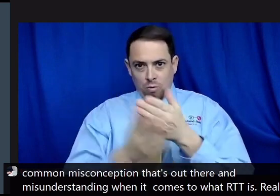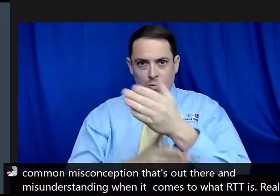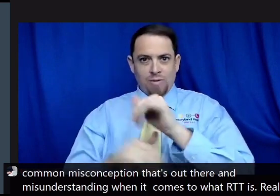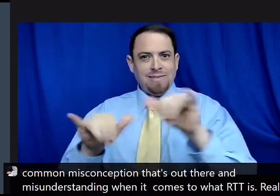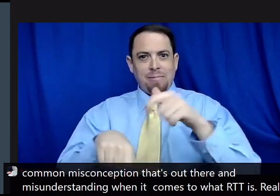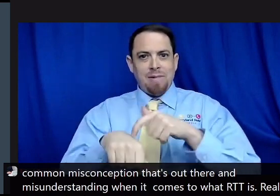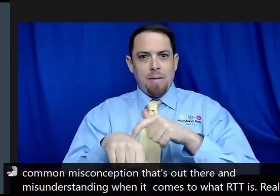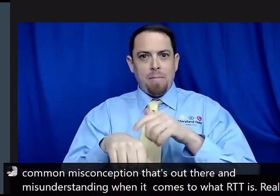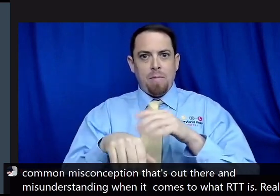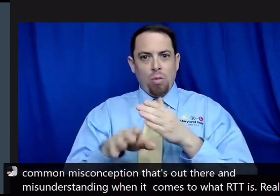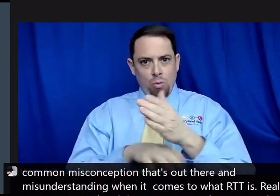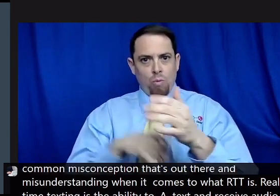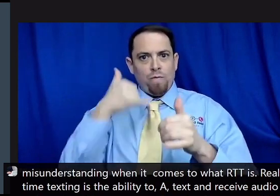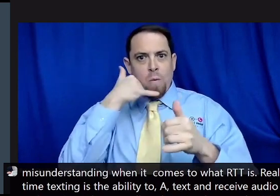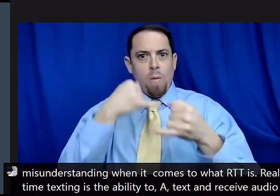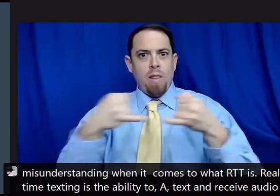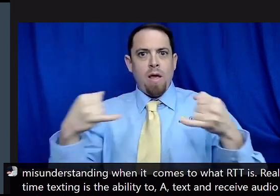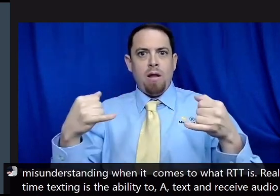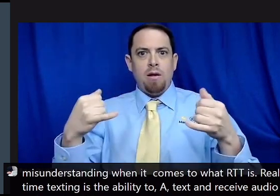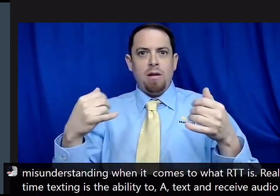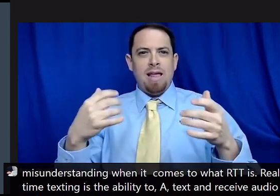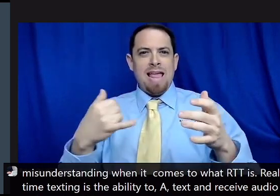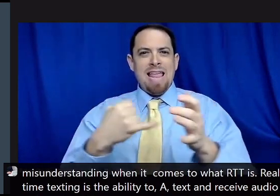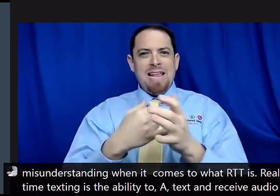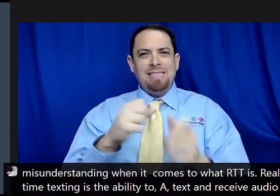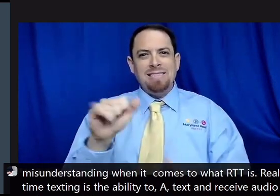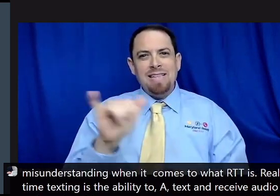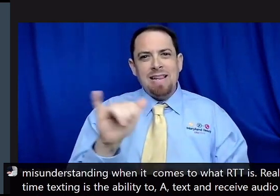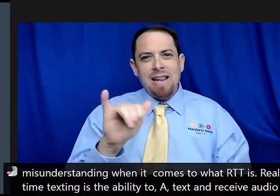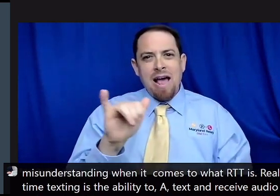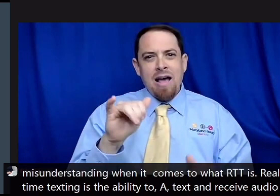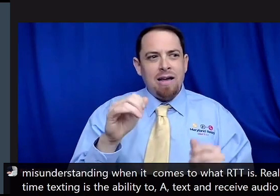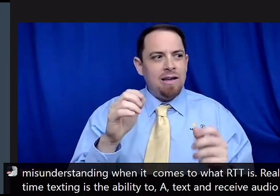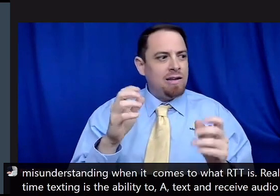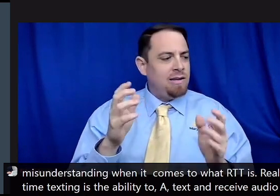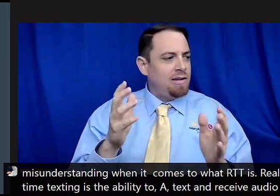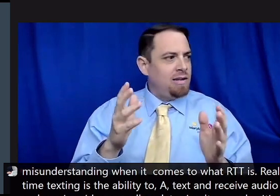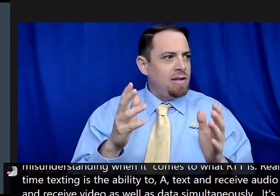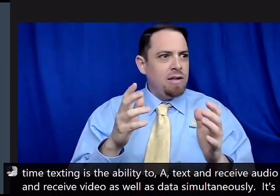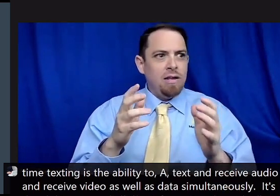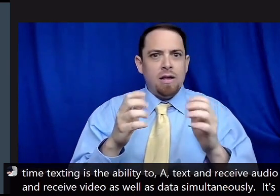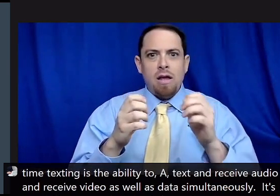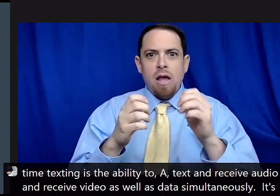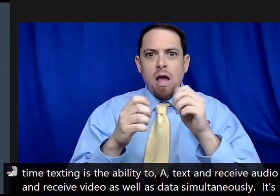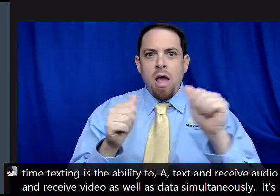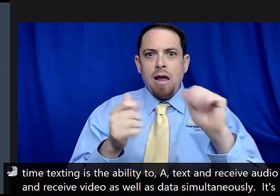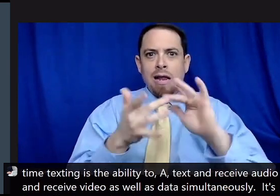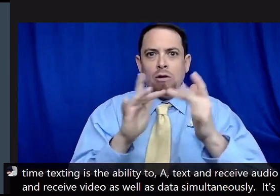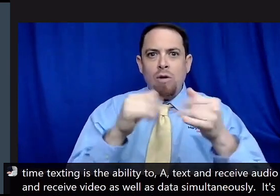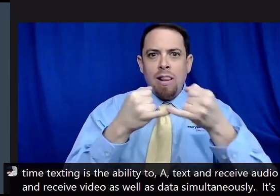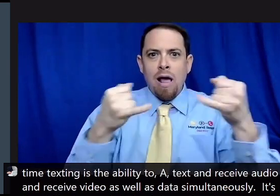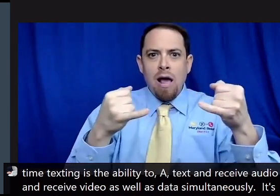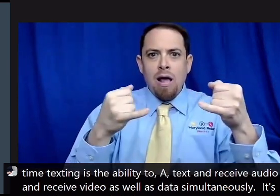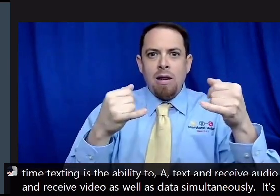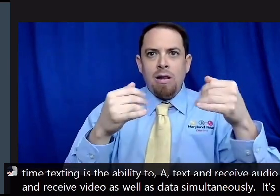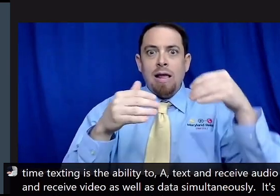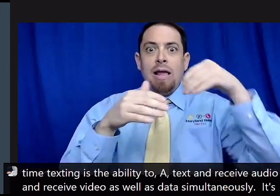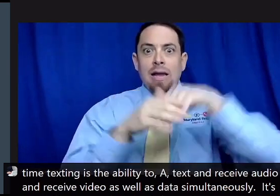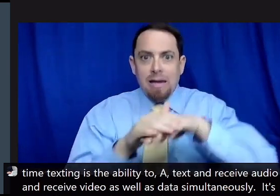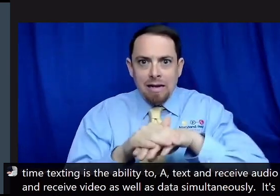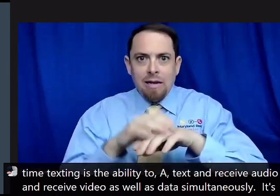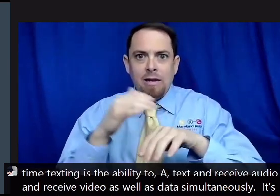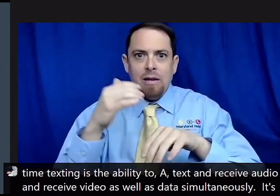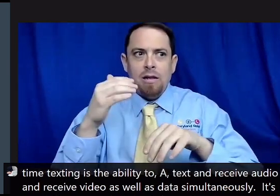It's the ability to send all that information through all those modalities in real time. And